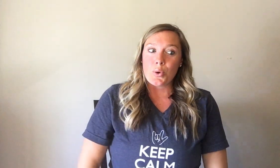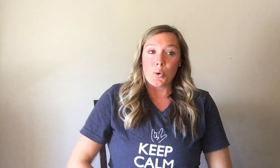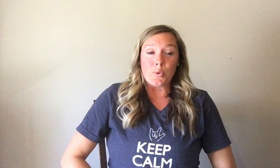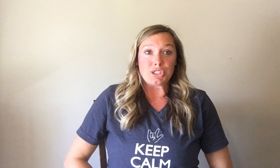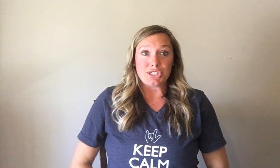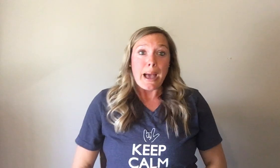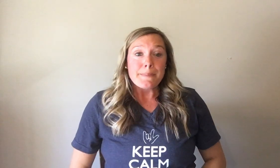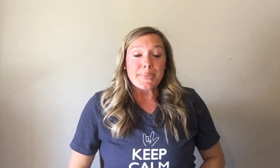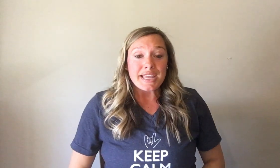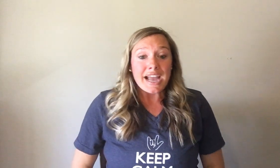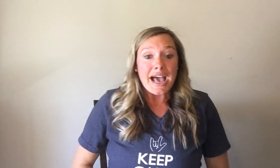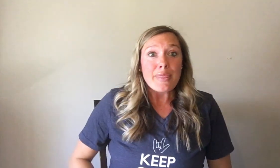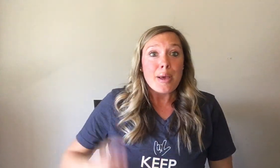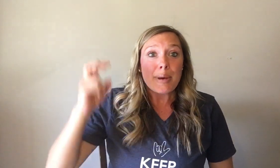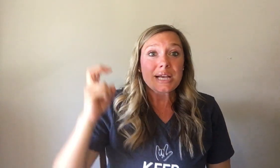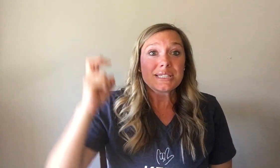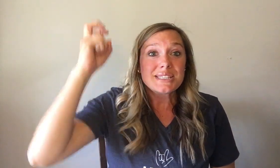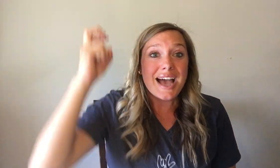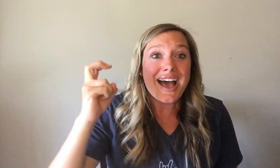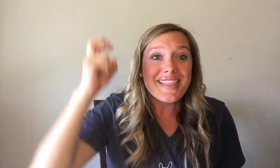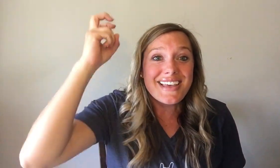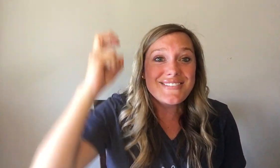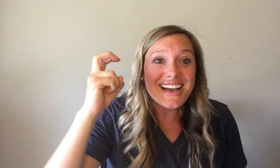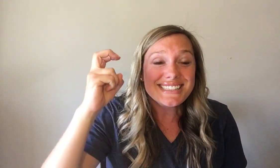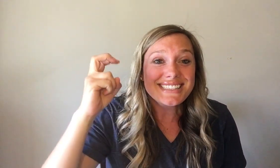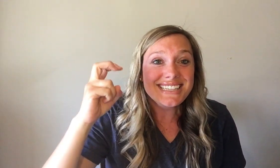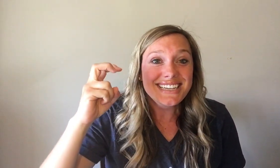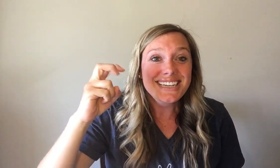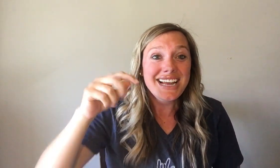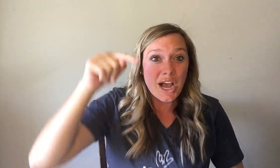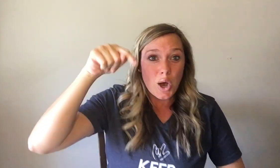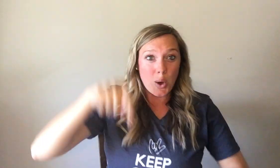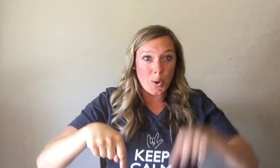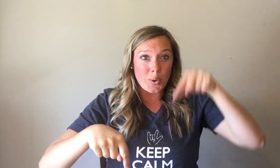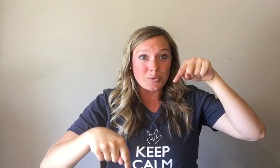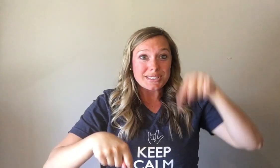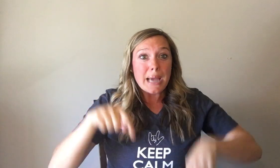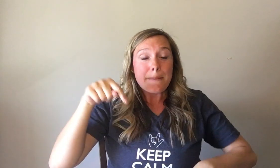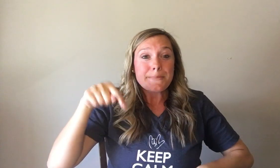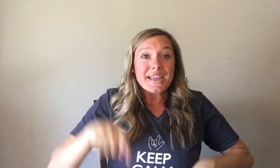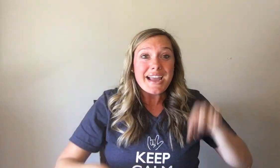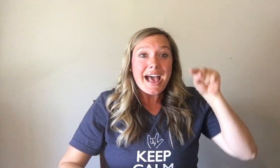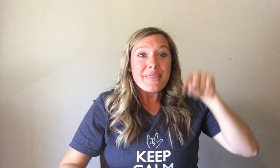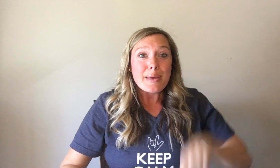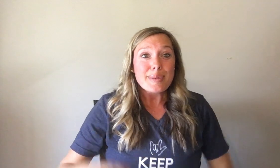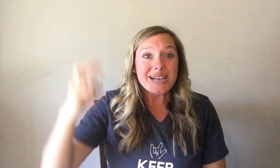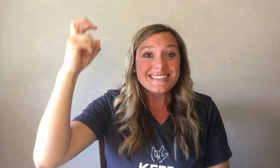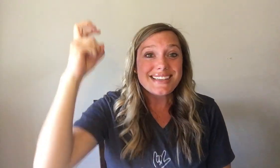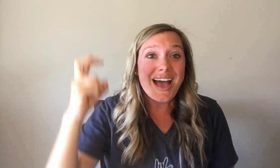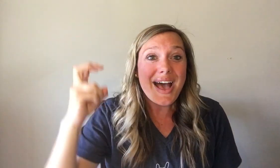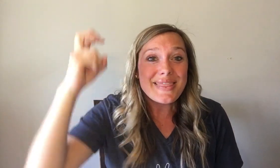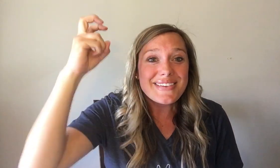Oh, we're stomping on the bus, on the bus. Oh, we're stomping on the bus, on the